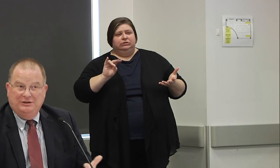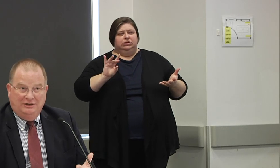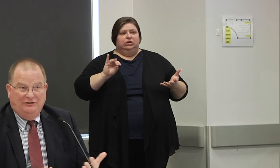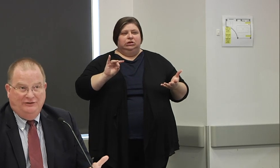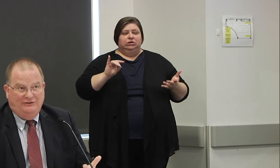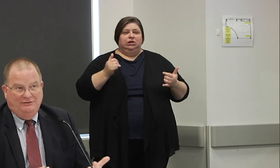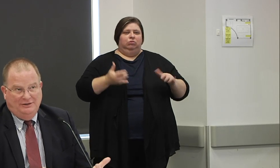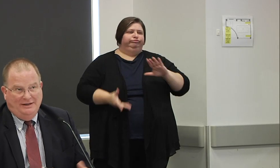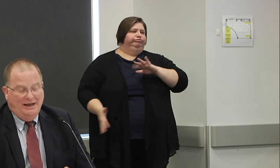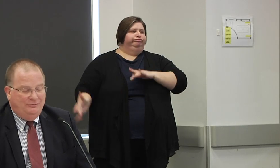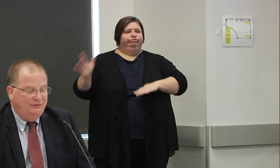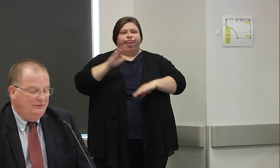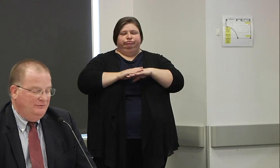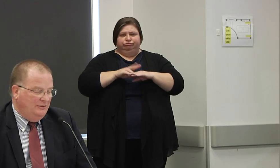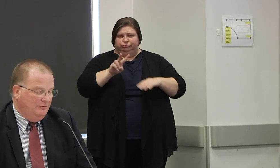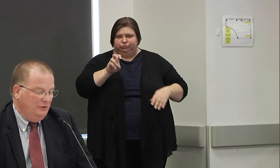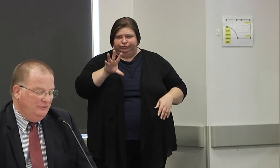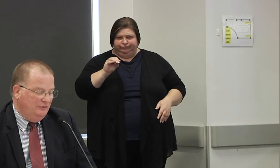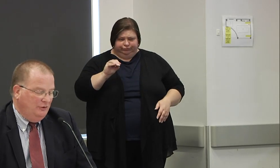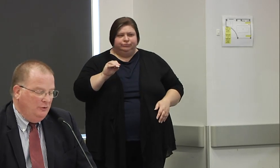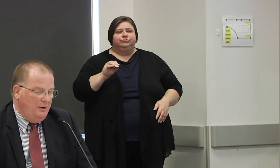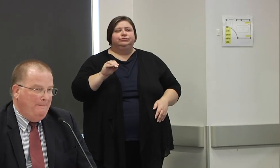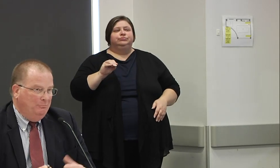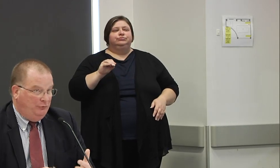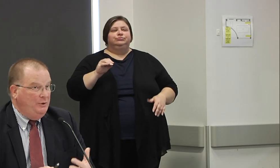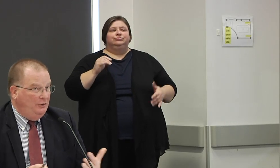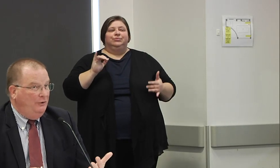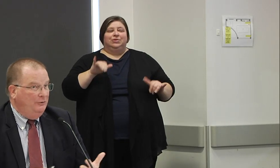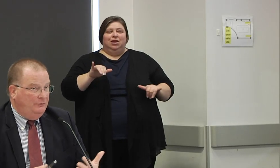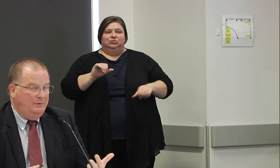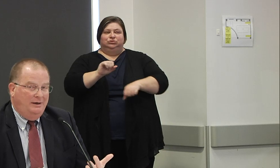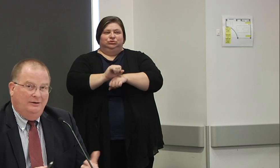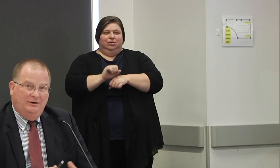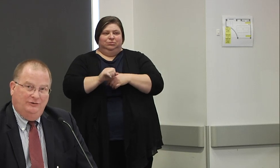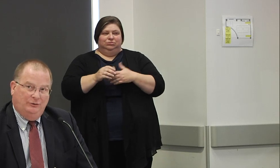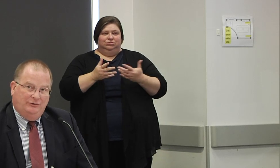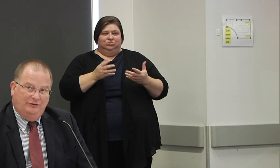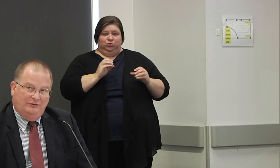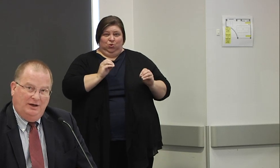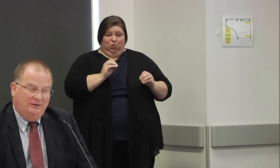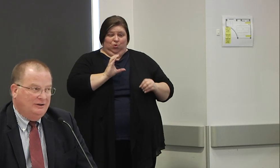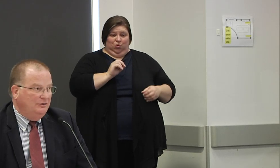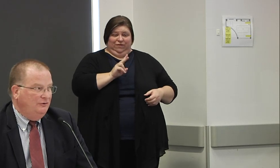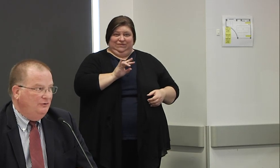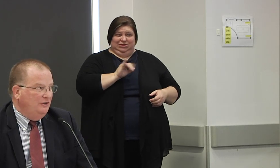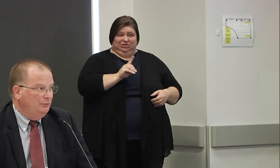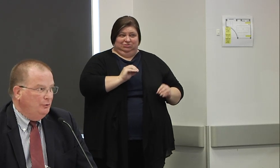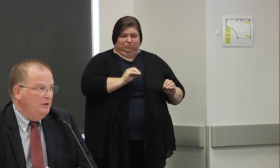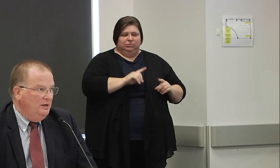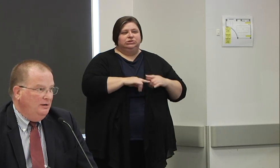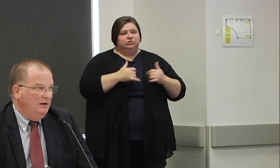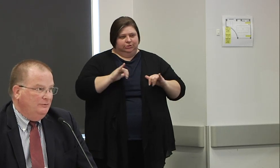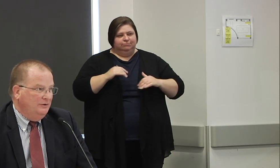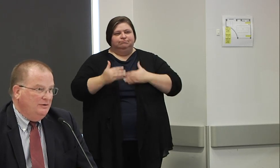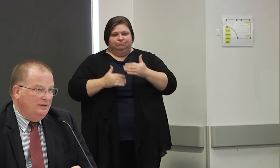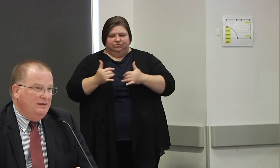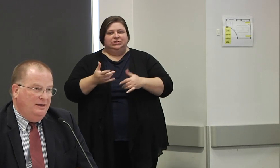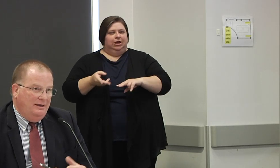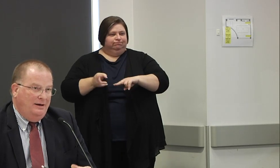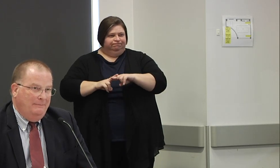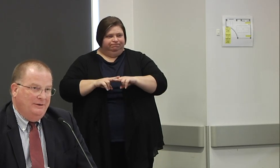that exists even in the absence of COVID. So between all those sources of contact tracers, yes, we're confident that